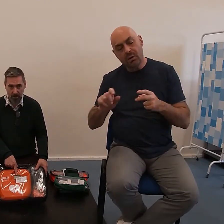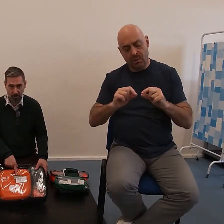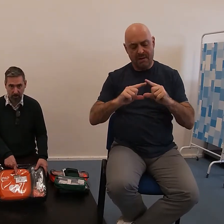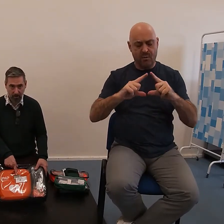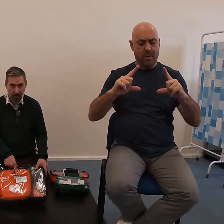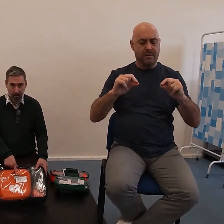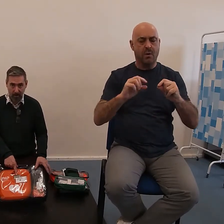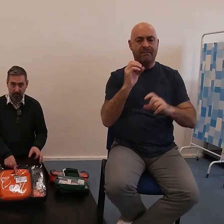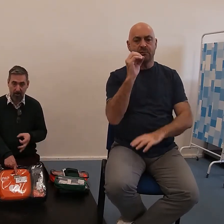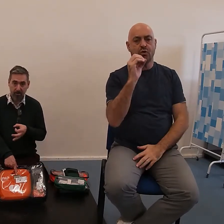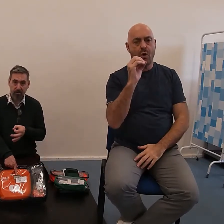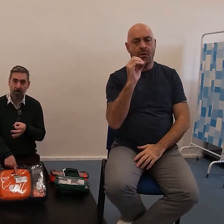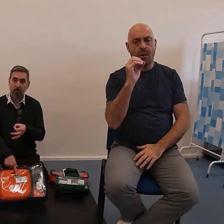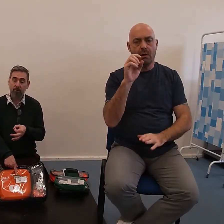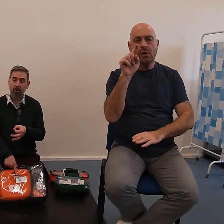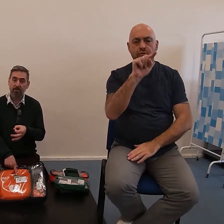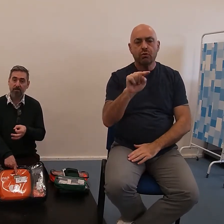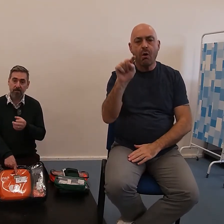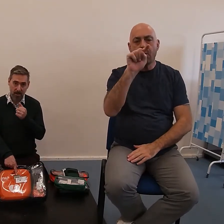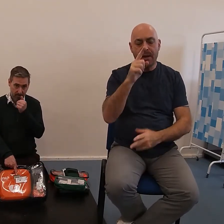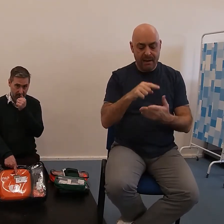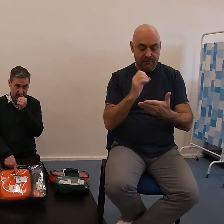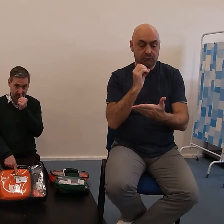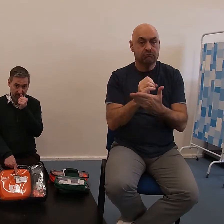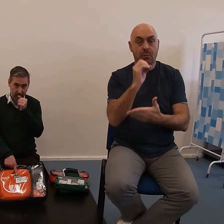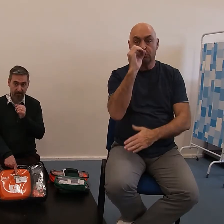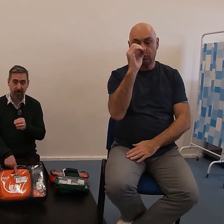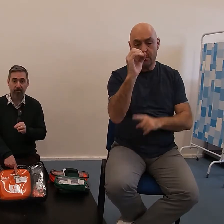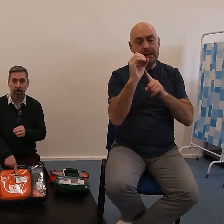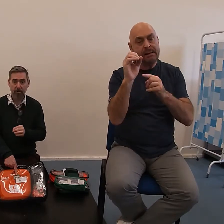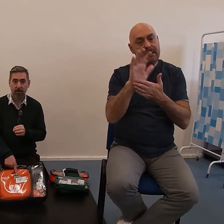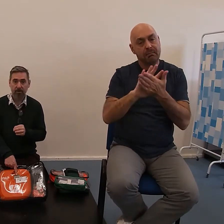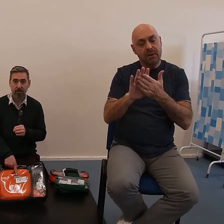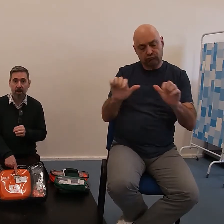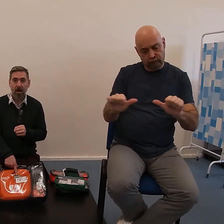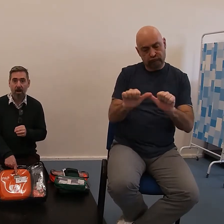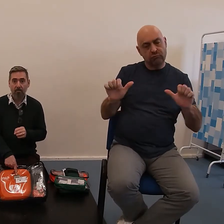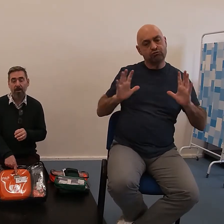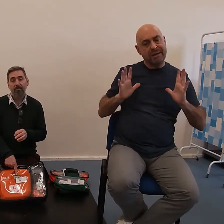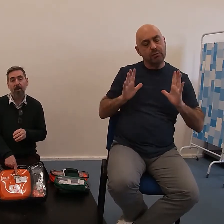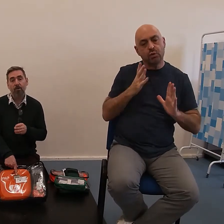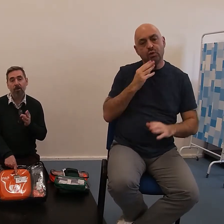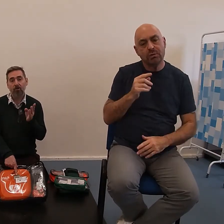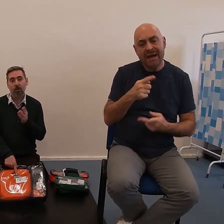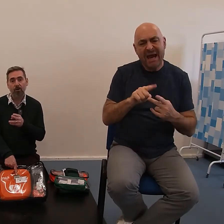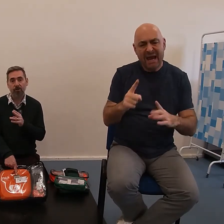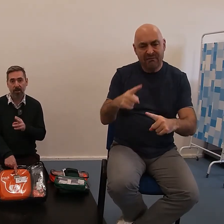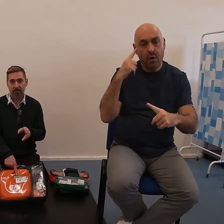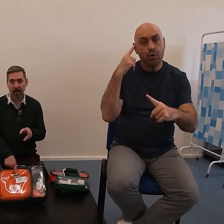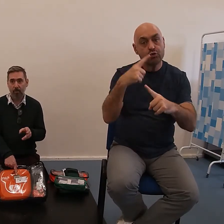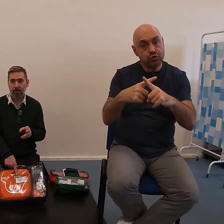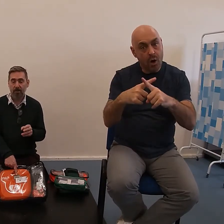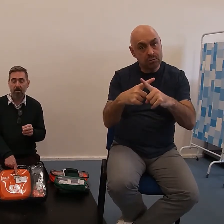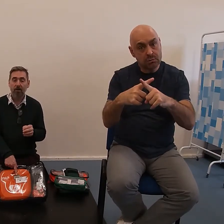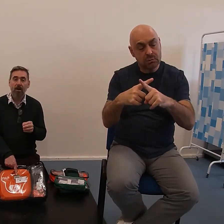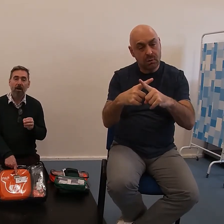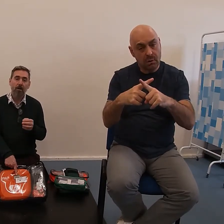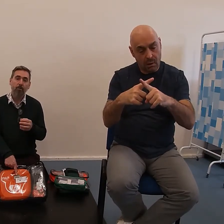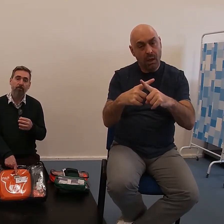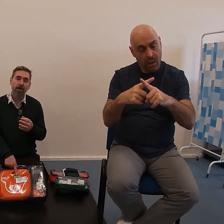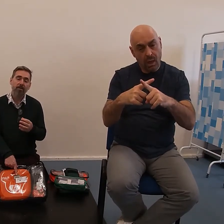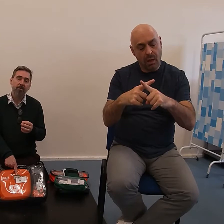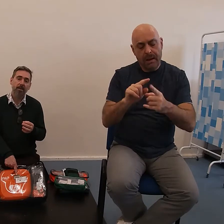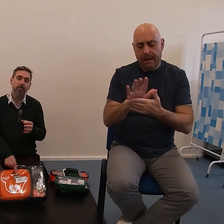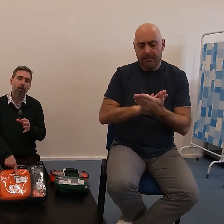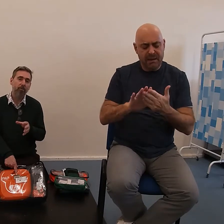a circle. If the circle's present, it means the defib is fit for purpose. If there was a cross in that window,